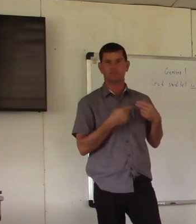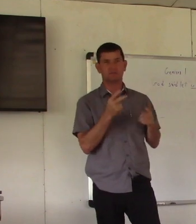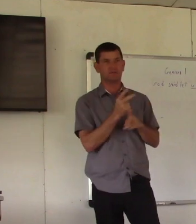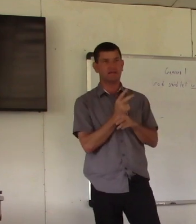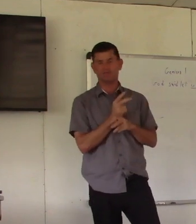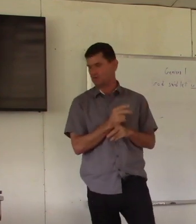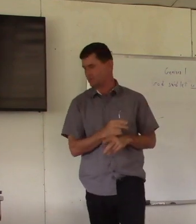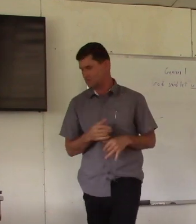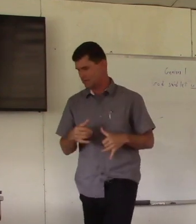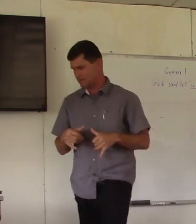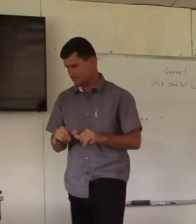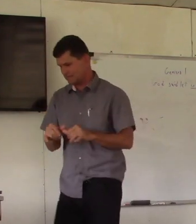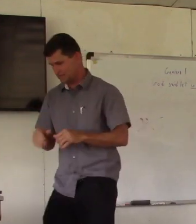be careful. Still,